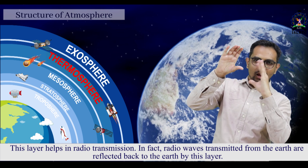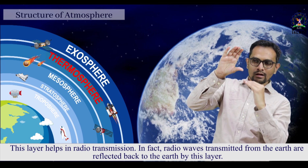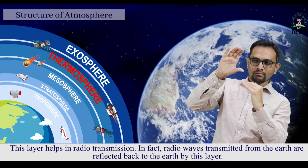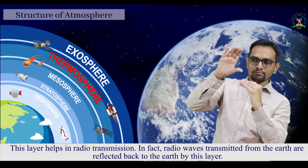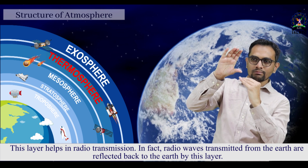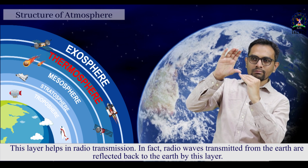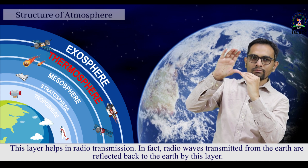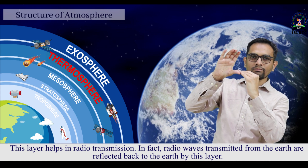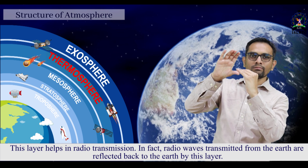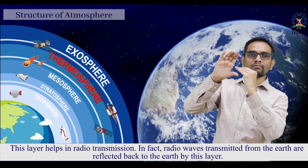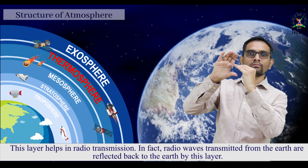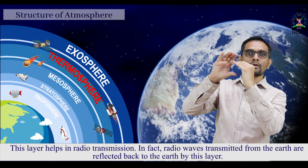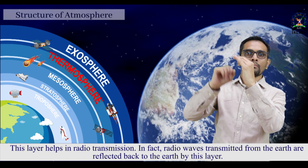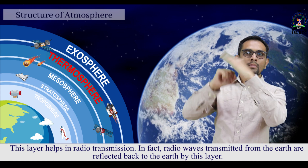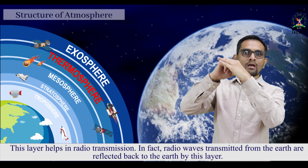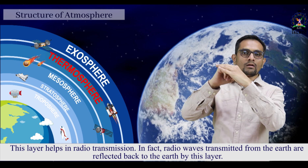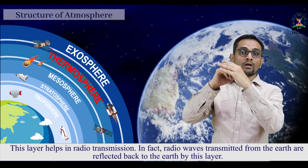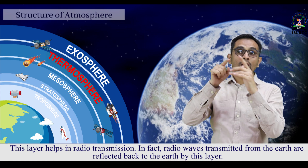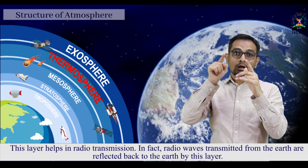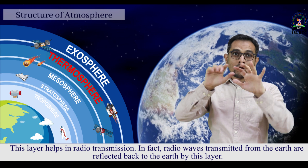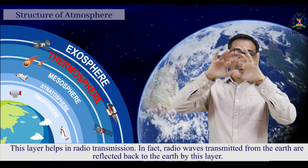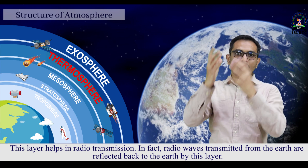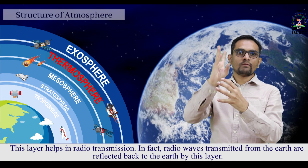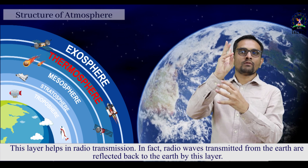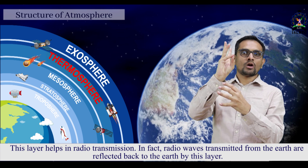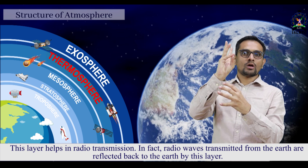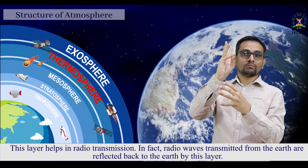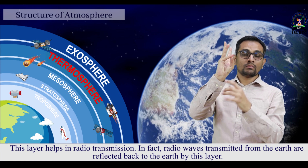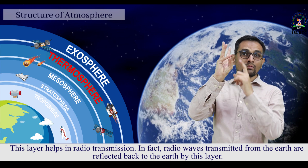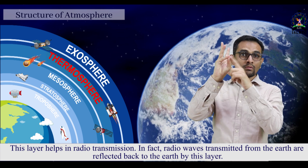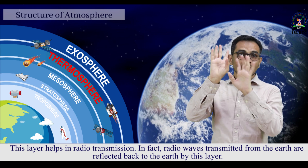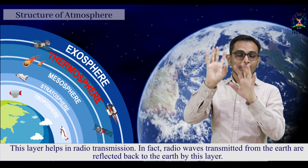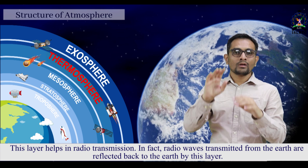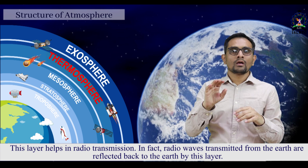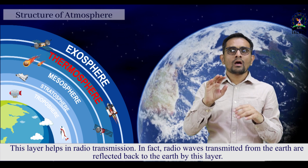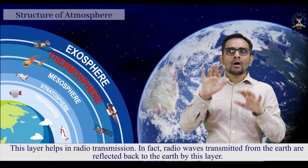earth are reflected back to the earth by this layer.